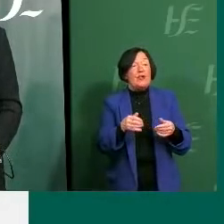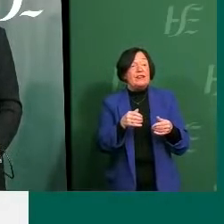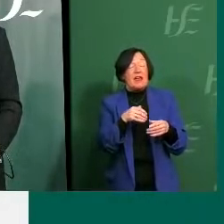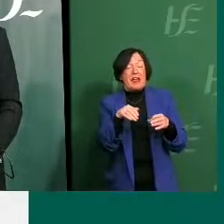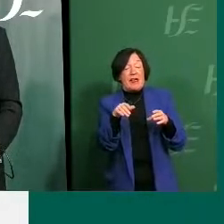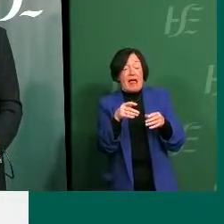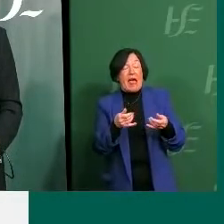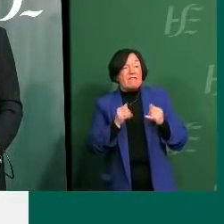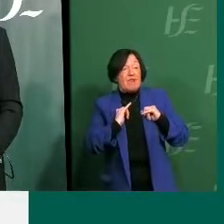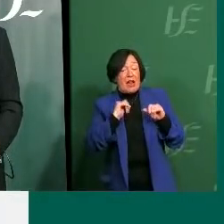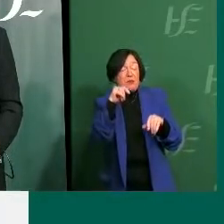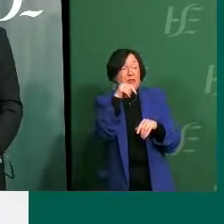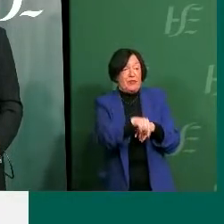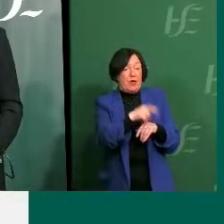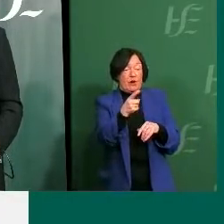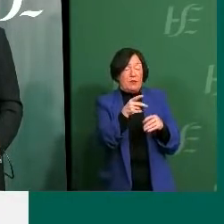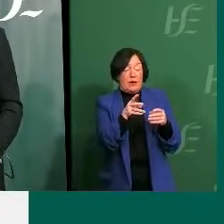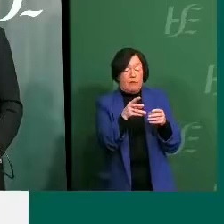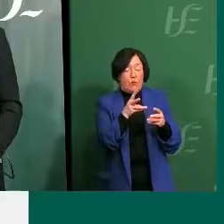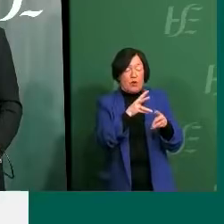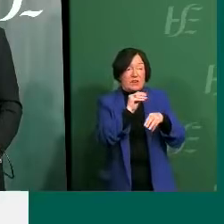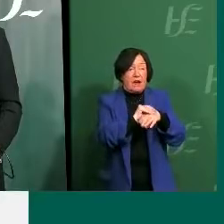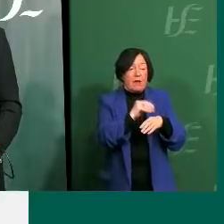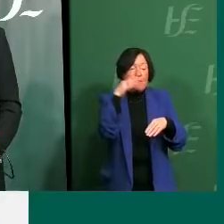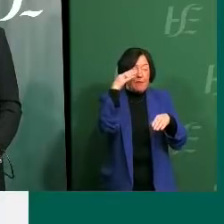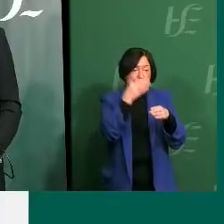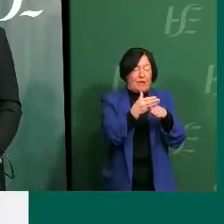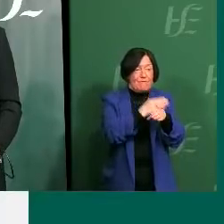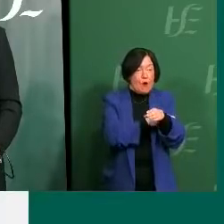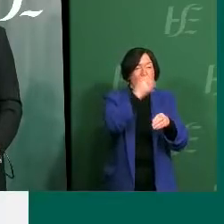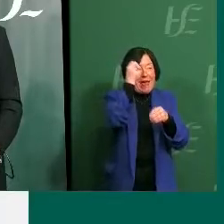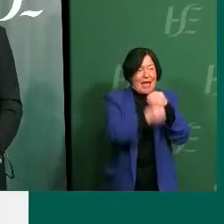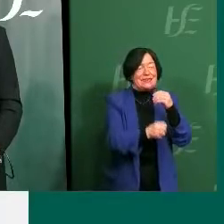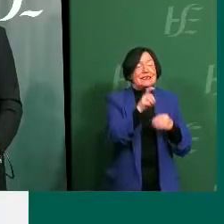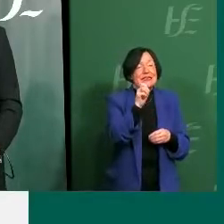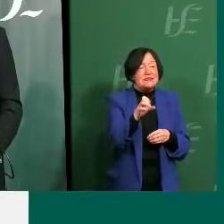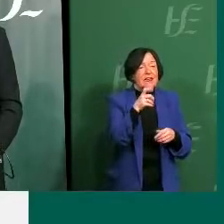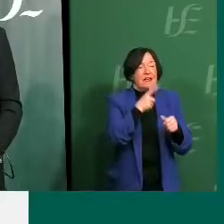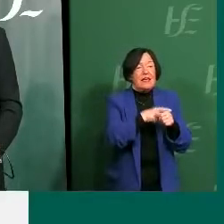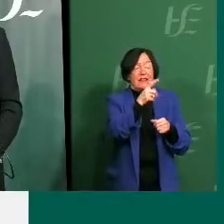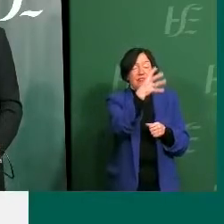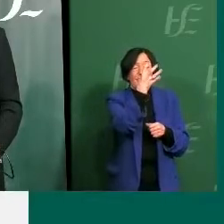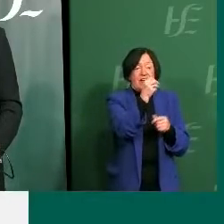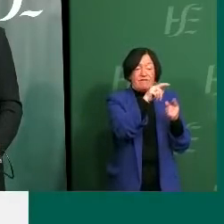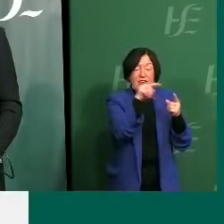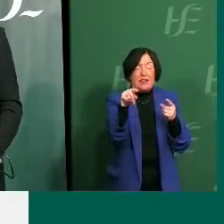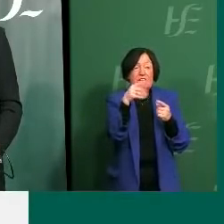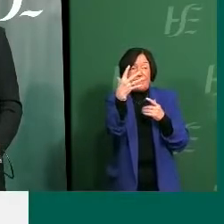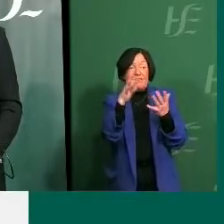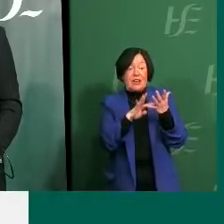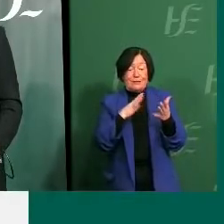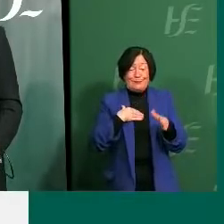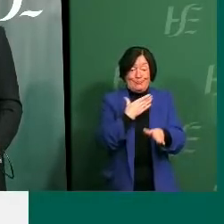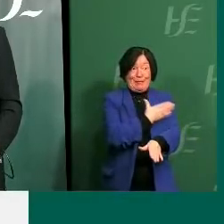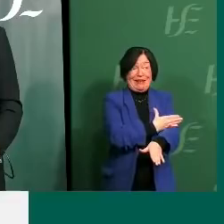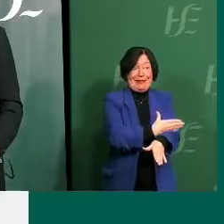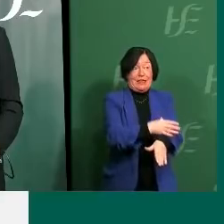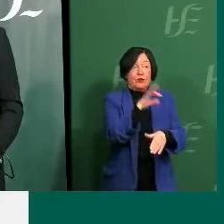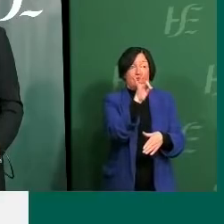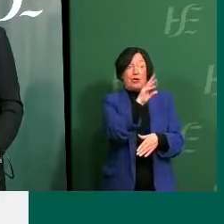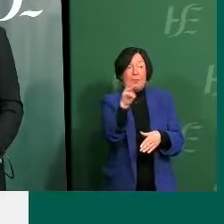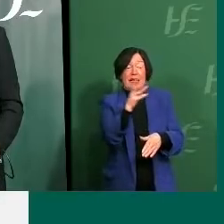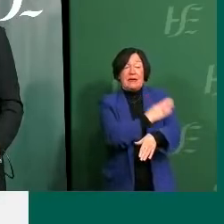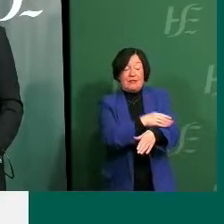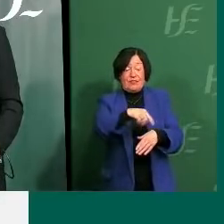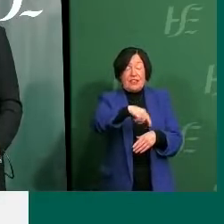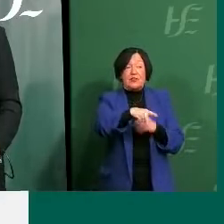of those eligible, again, the aim is that they will be dealt with before the end of December. And again, the 50 to 59s is just commencing. GPs